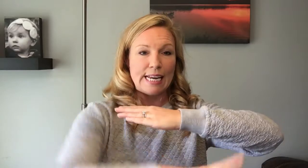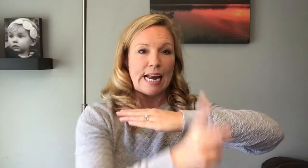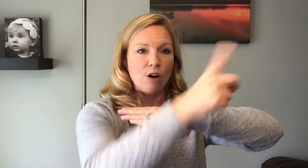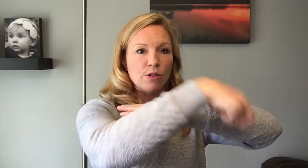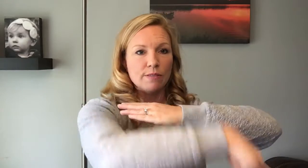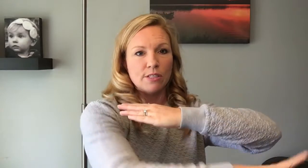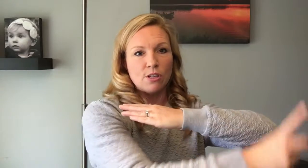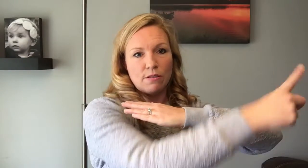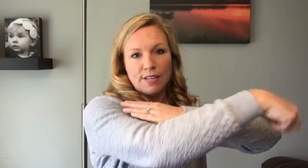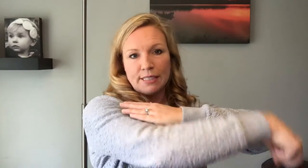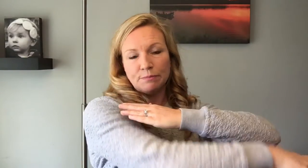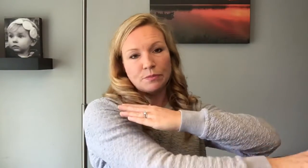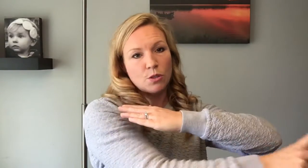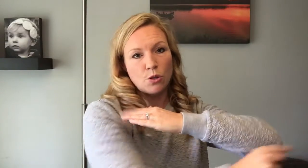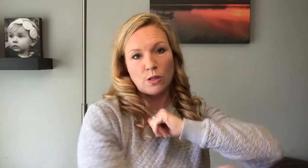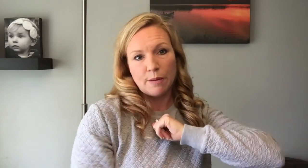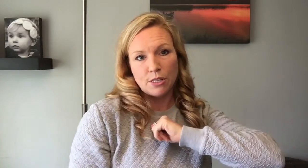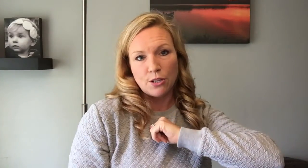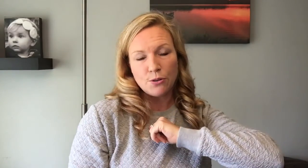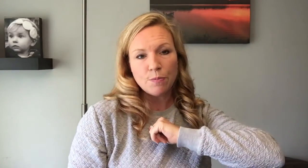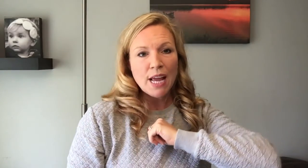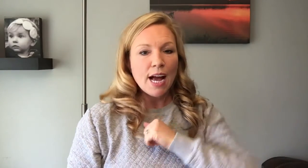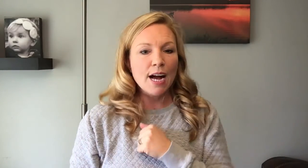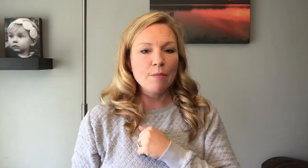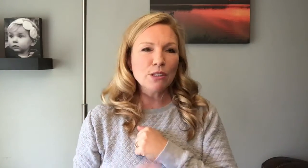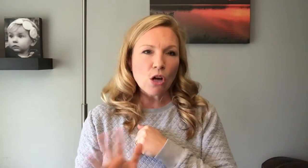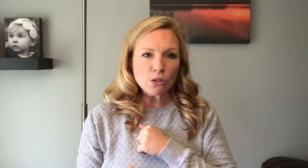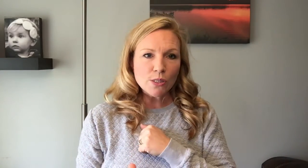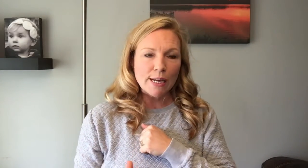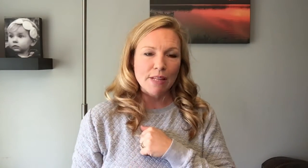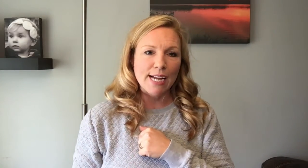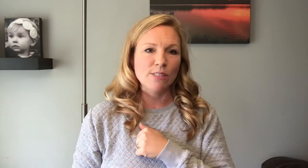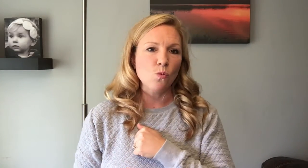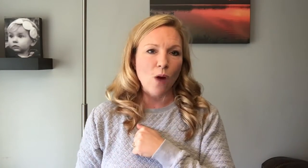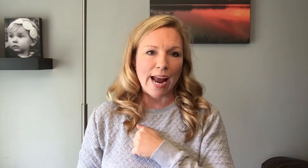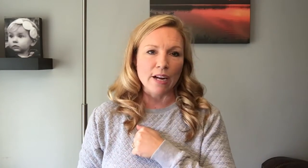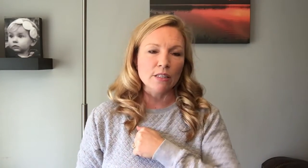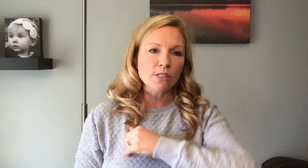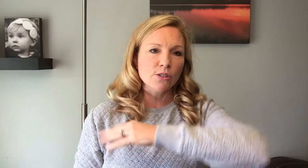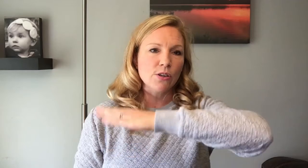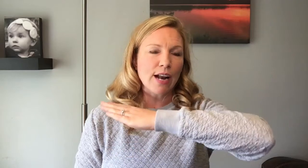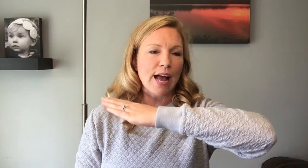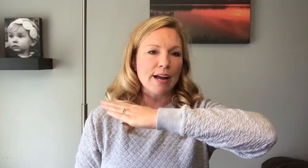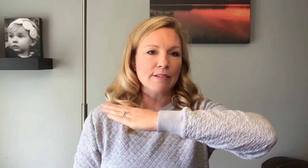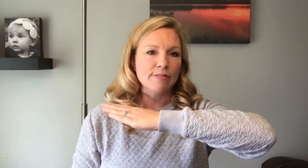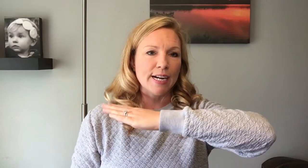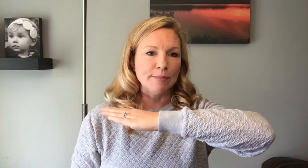and out of the dolphin. So totally up to you. Along those same lines, whale. So you can have